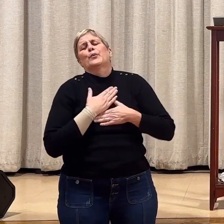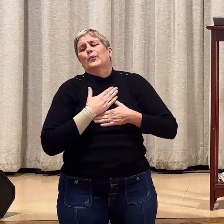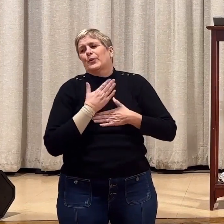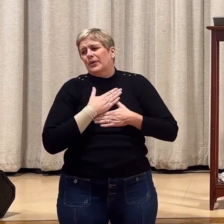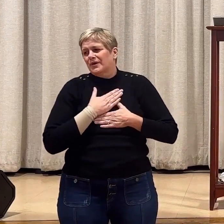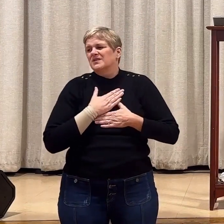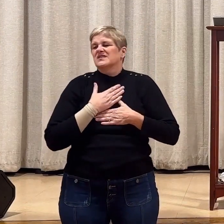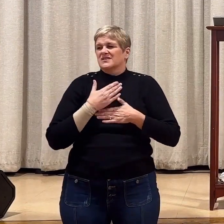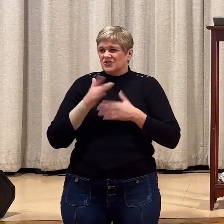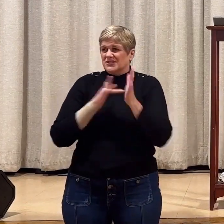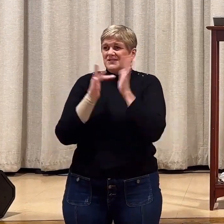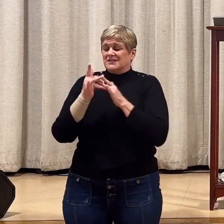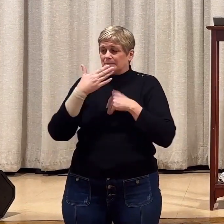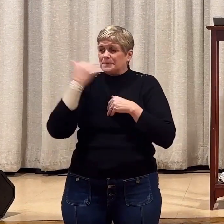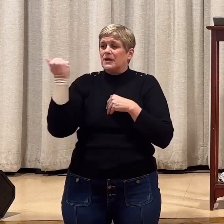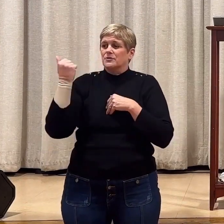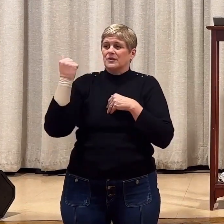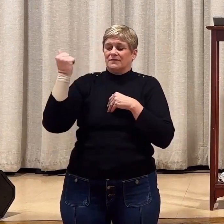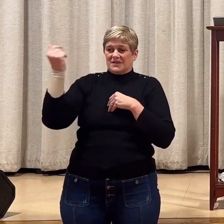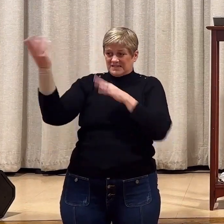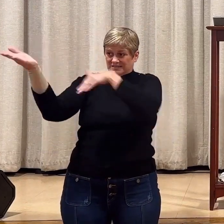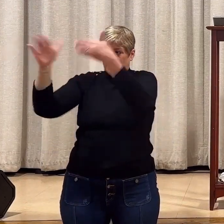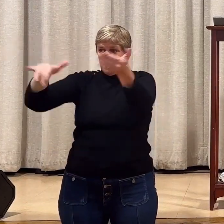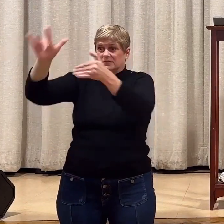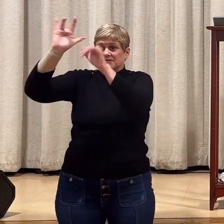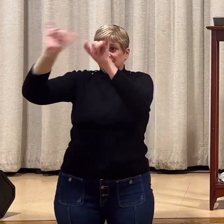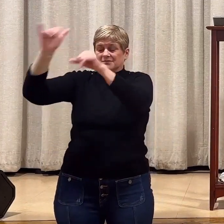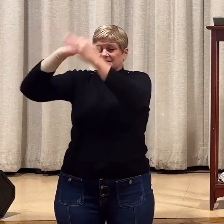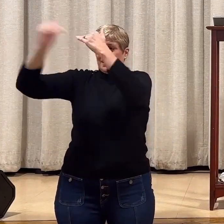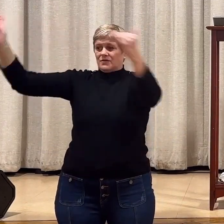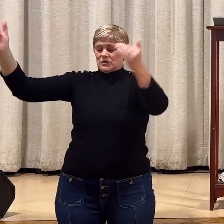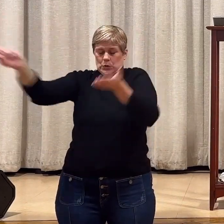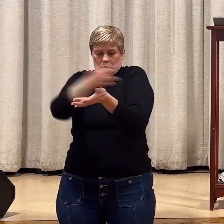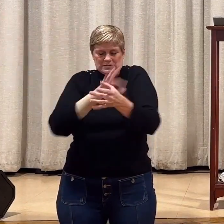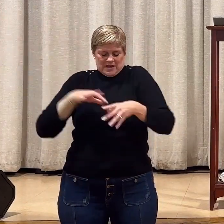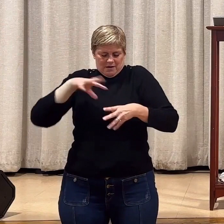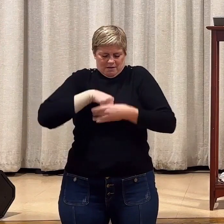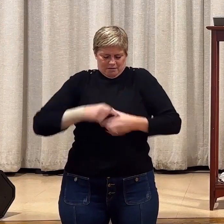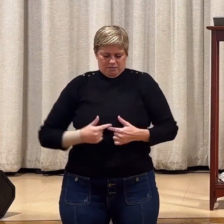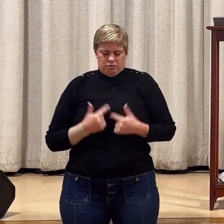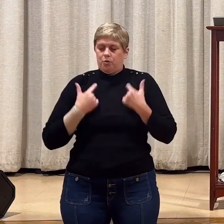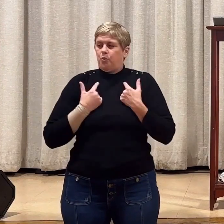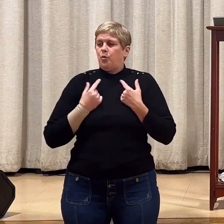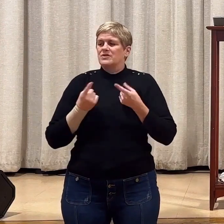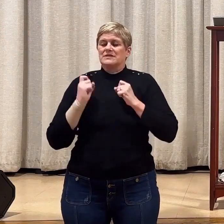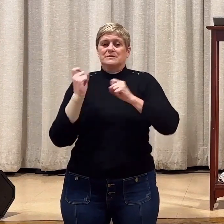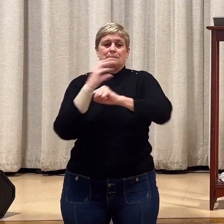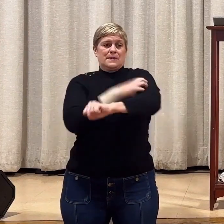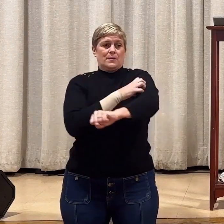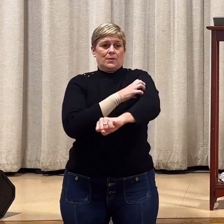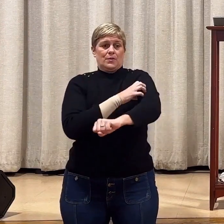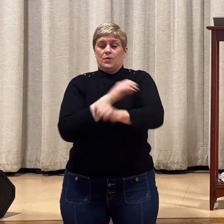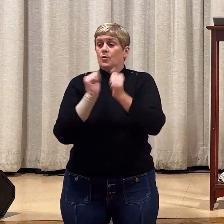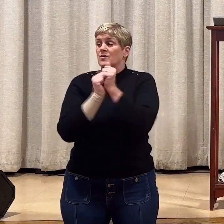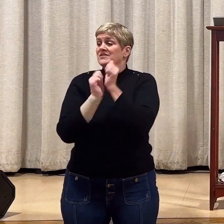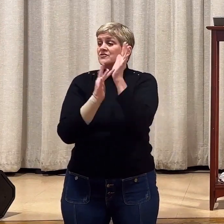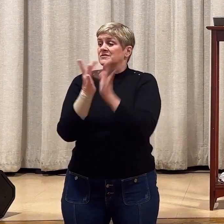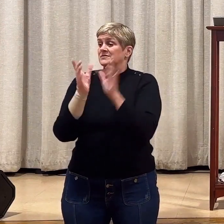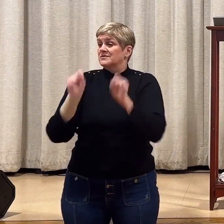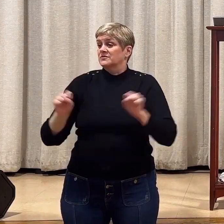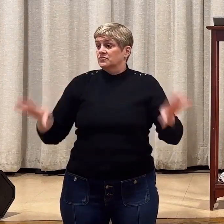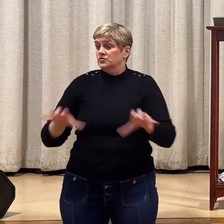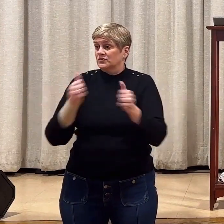that I go away because the Holy Spirit now lives in you. You see, with Christ, we can do